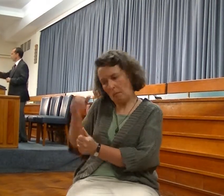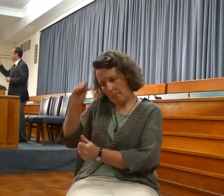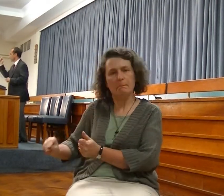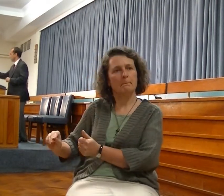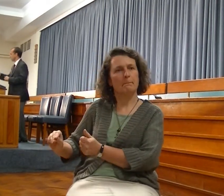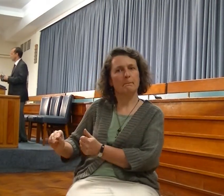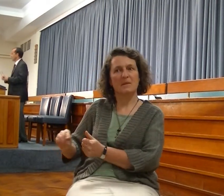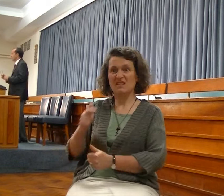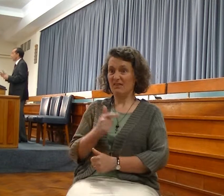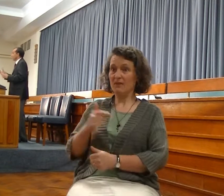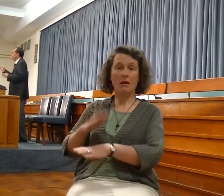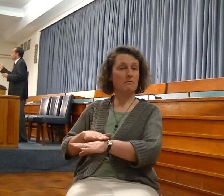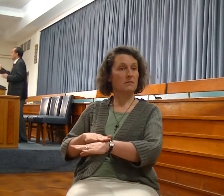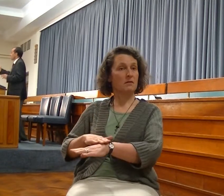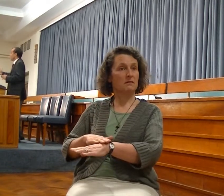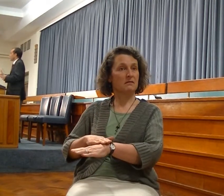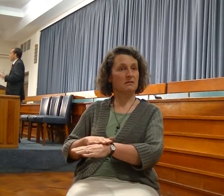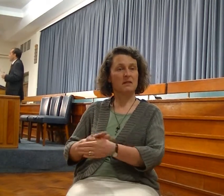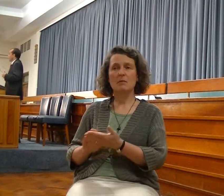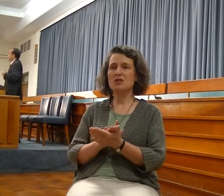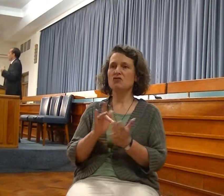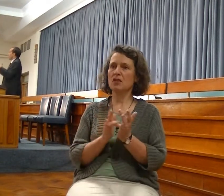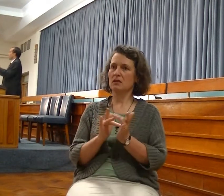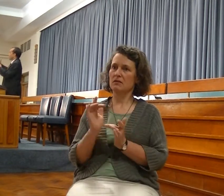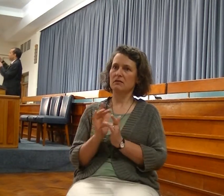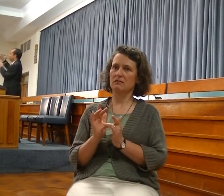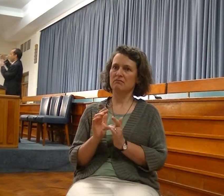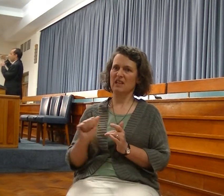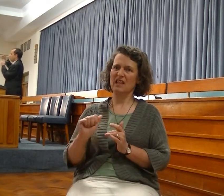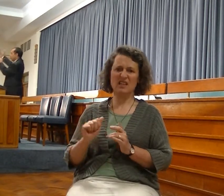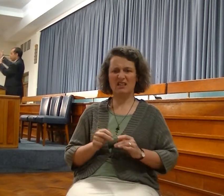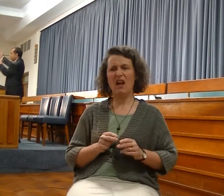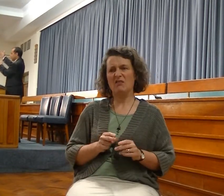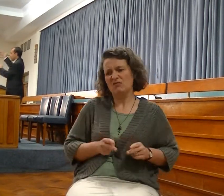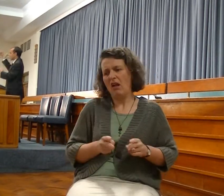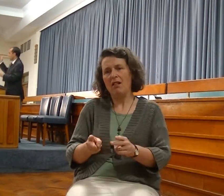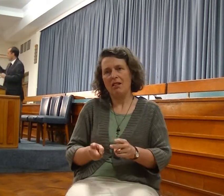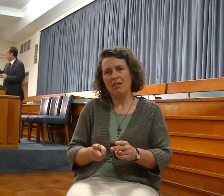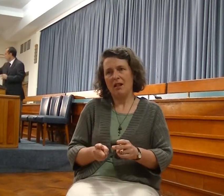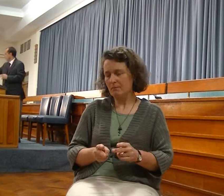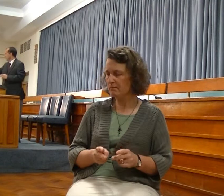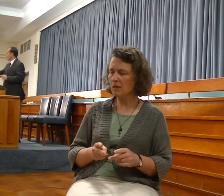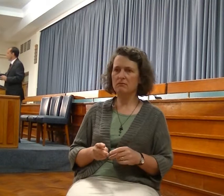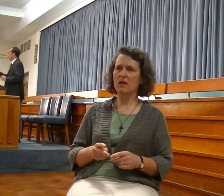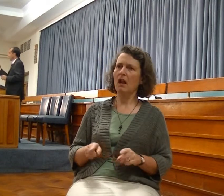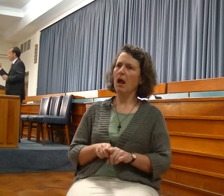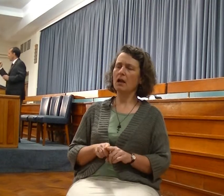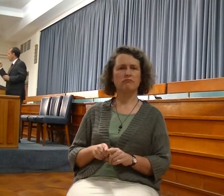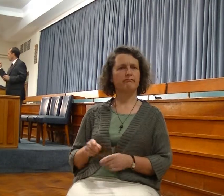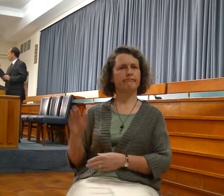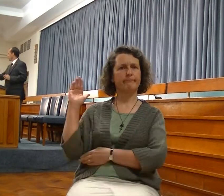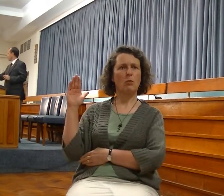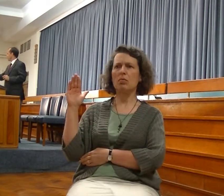was something he often said. But it's like, it has the force of an oath, like said by